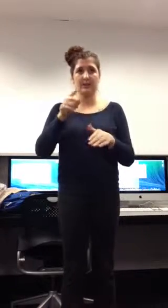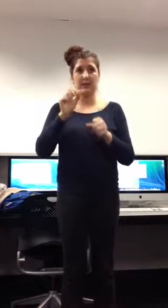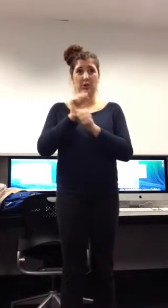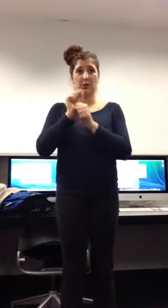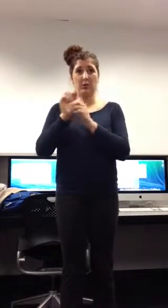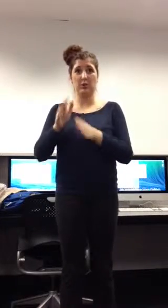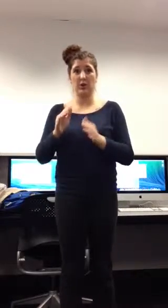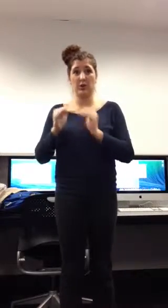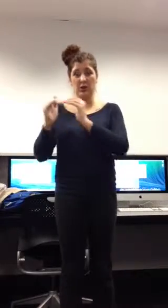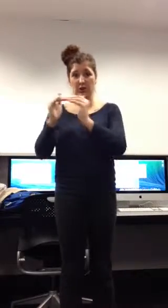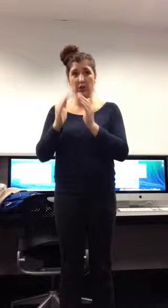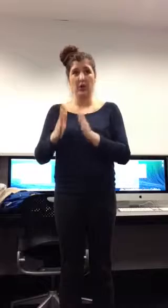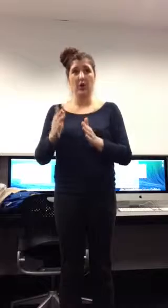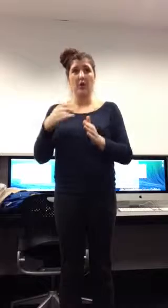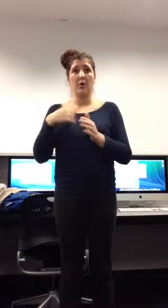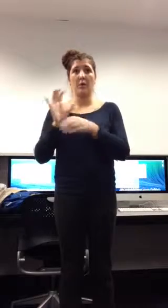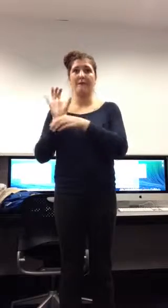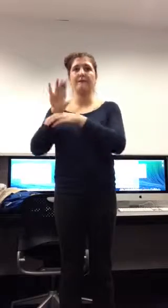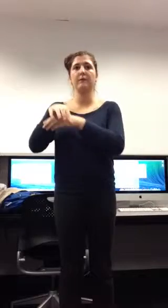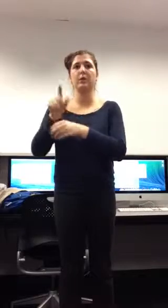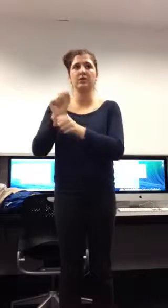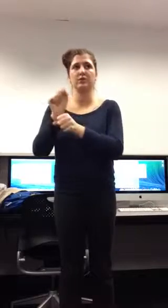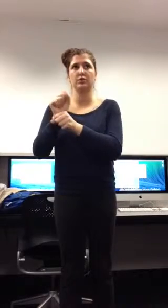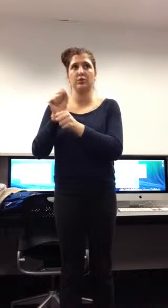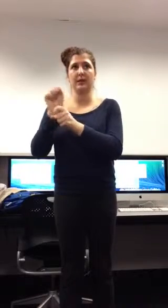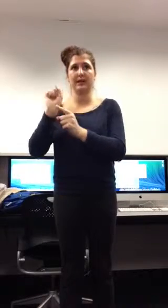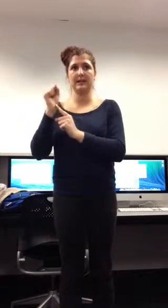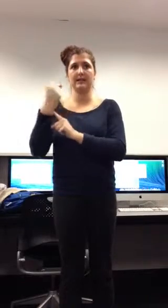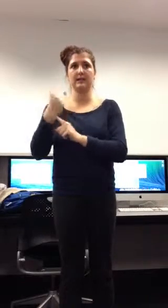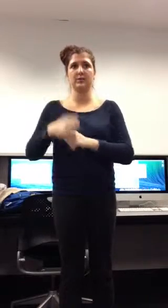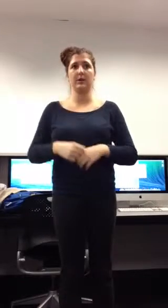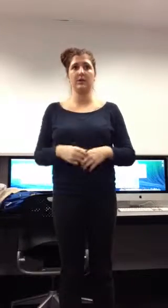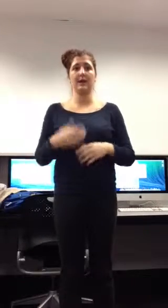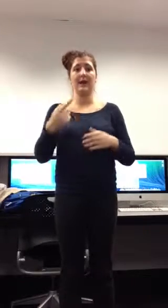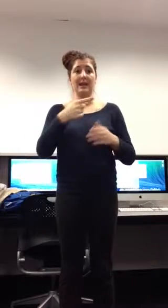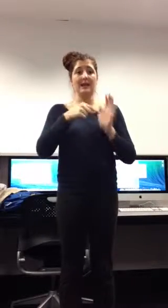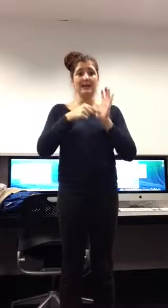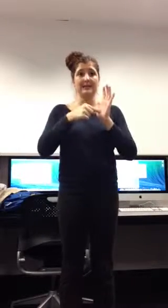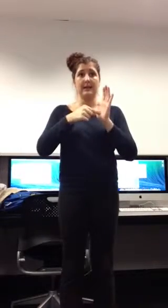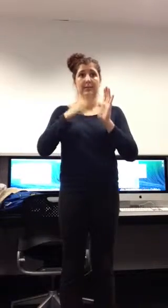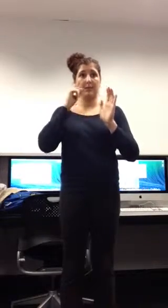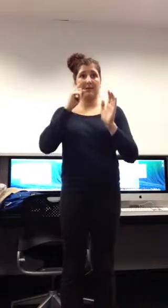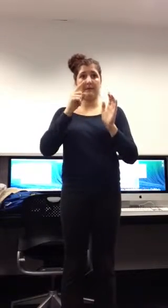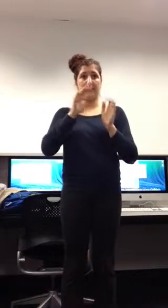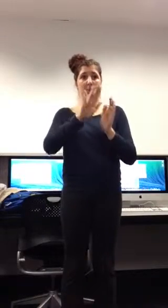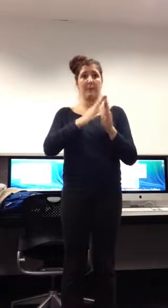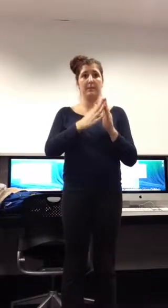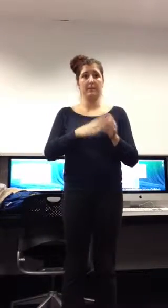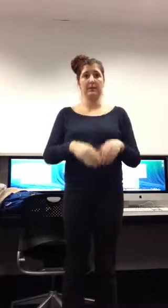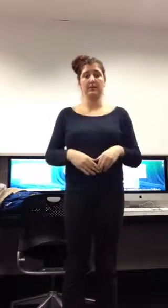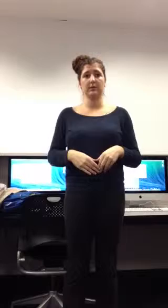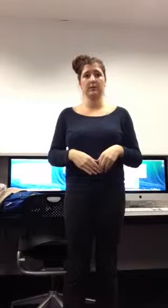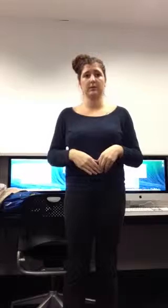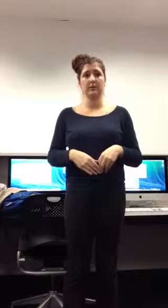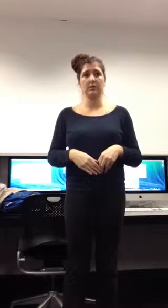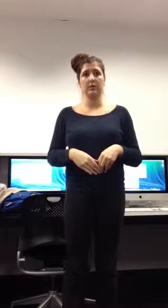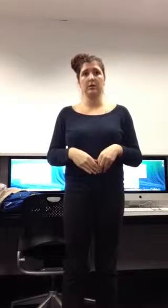under. This is an example from Upton Sinclair's book. Cut up by the